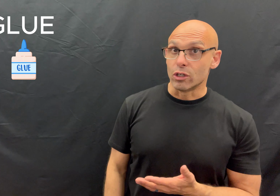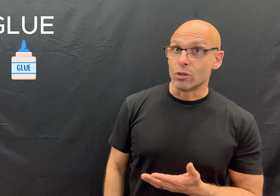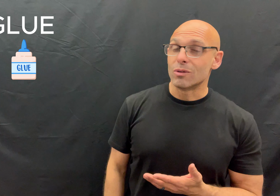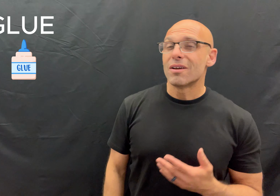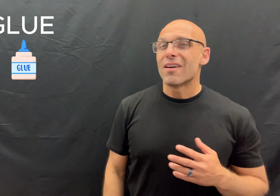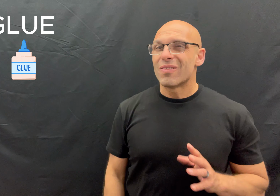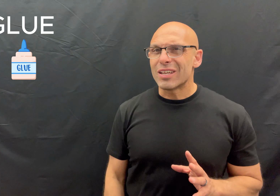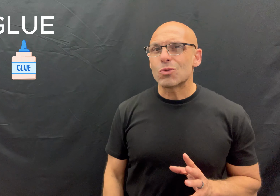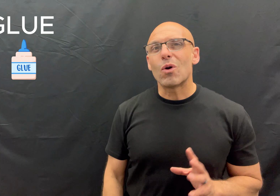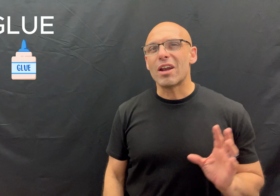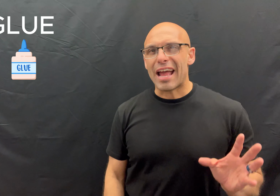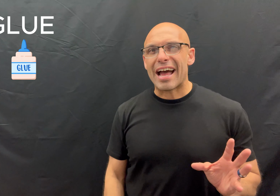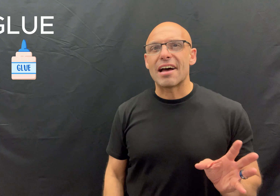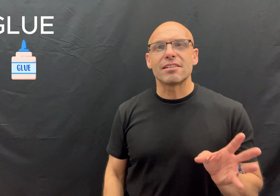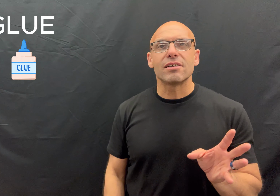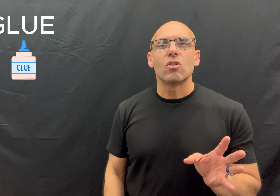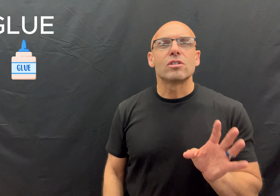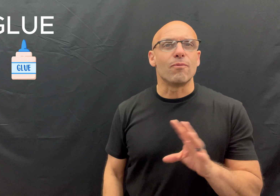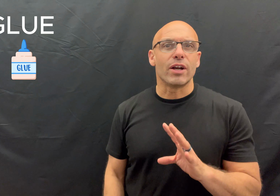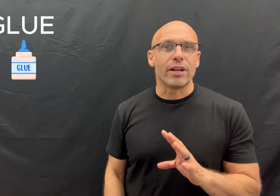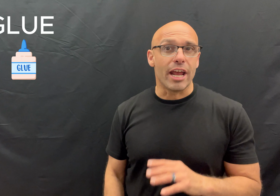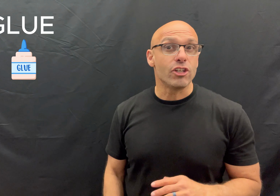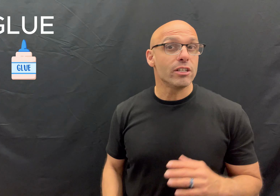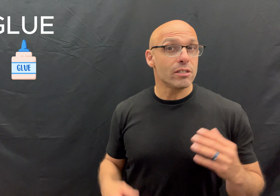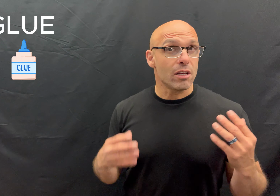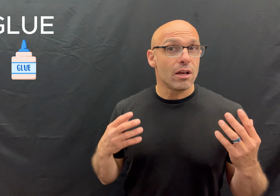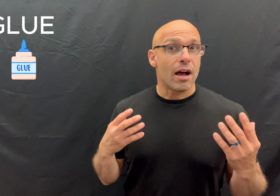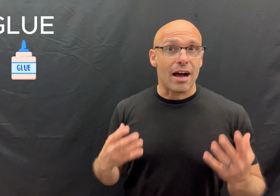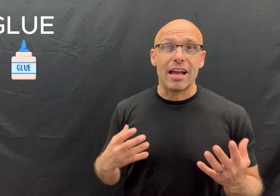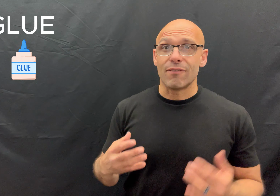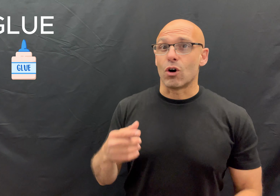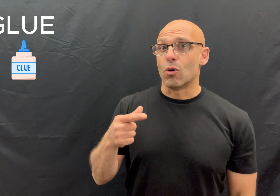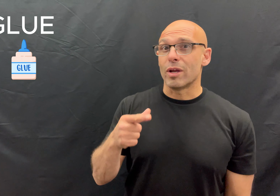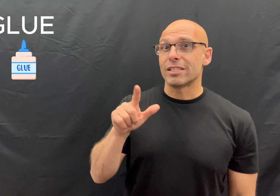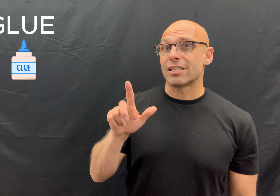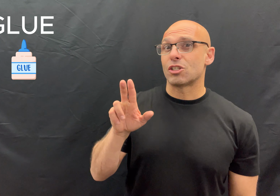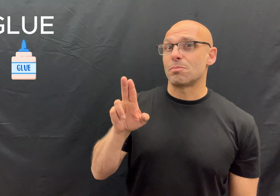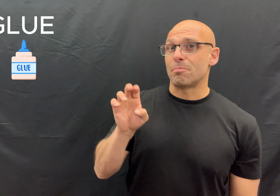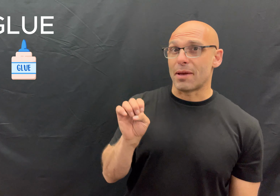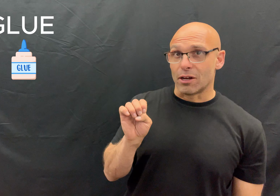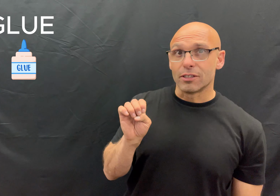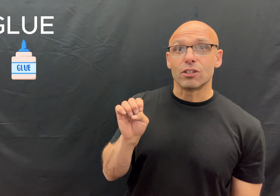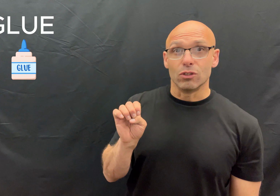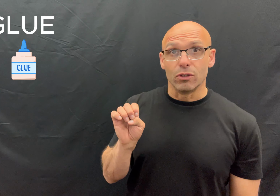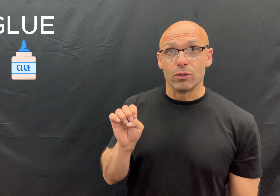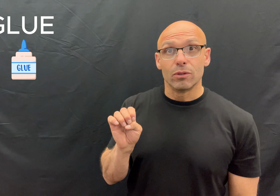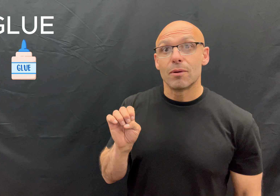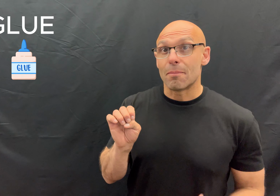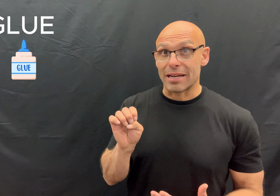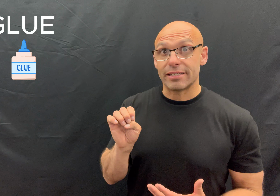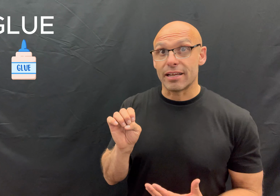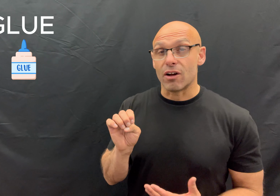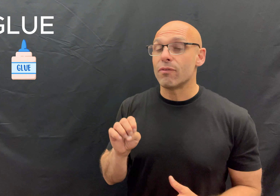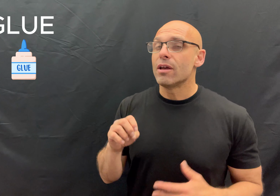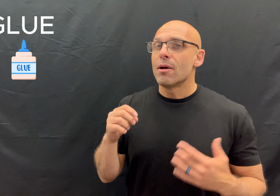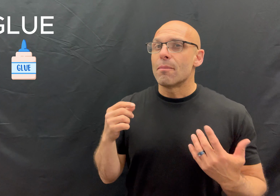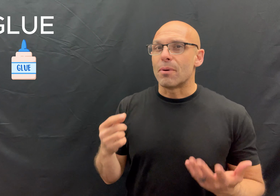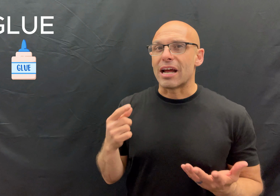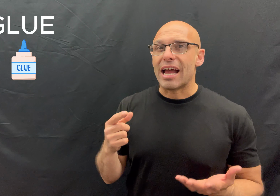Glue. This one has some variations. I have always spelled glue myself, but I have